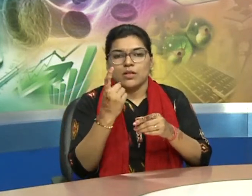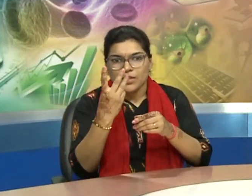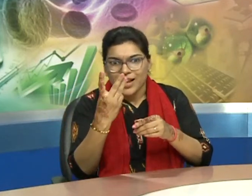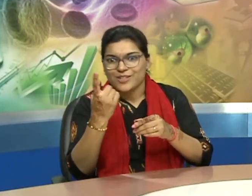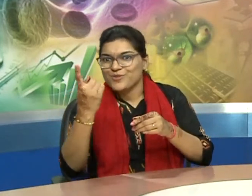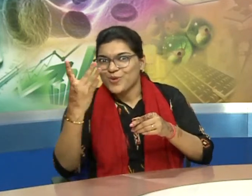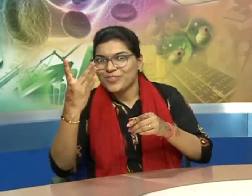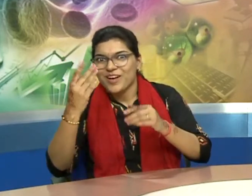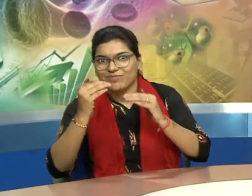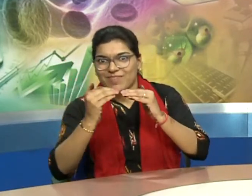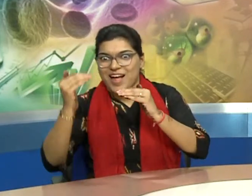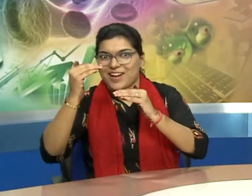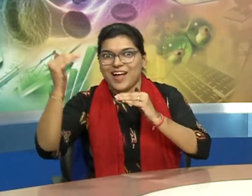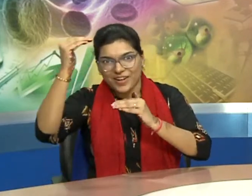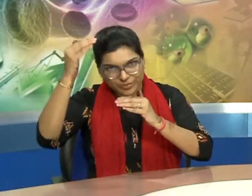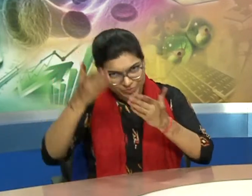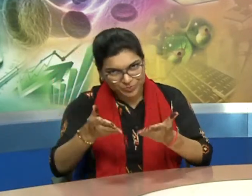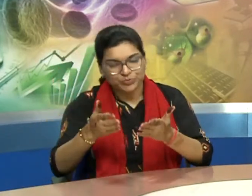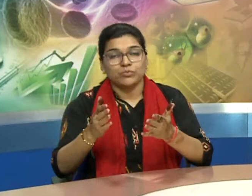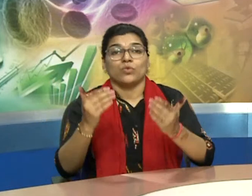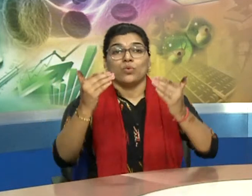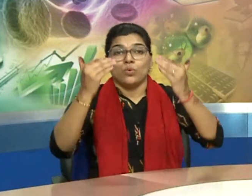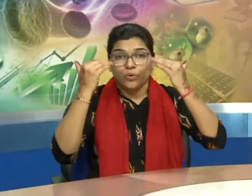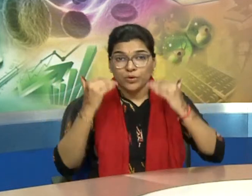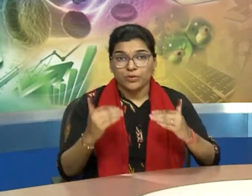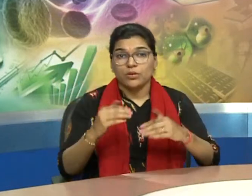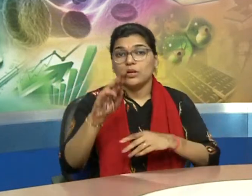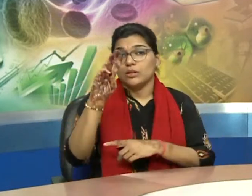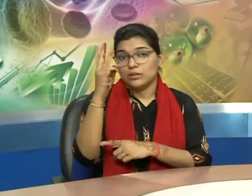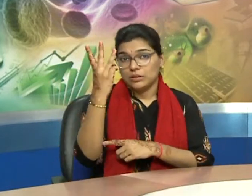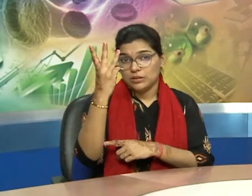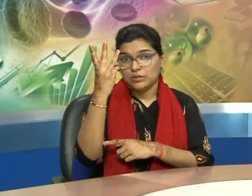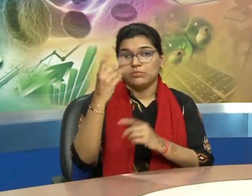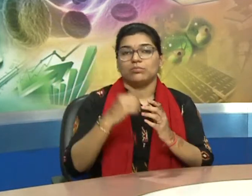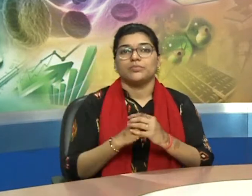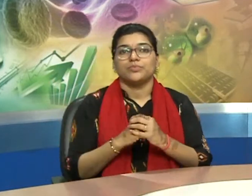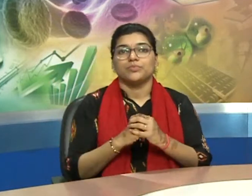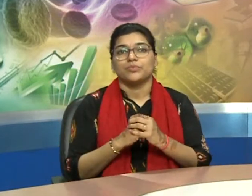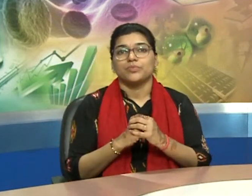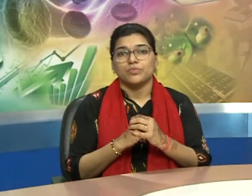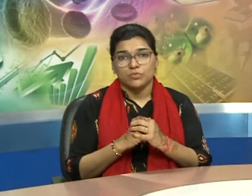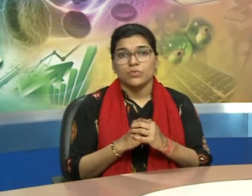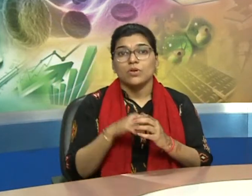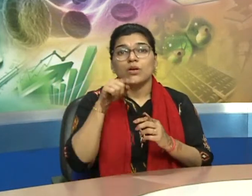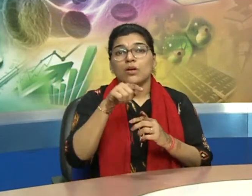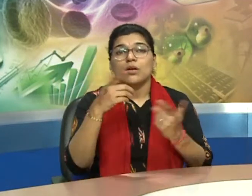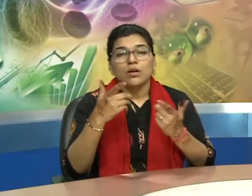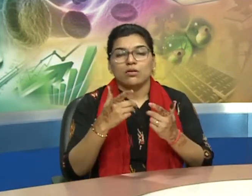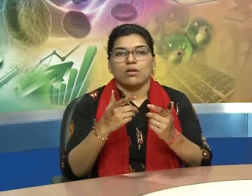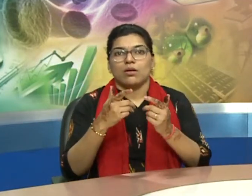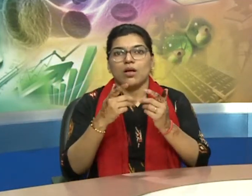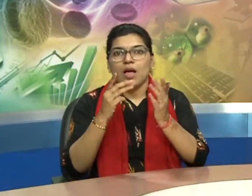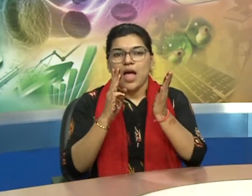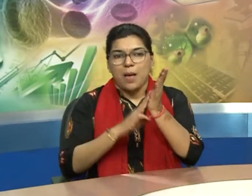BA, BCom, or we also call it 13th, class 13 and class